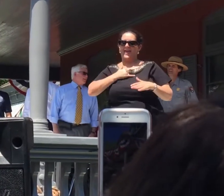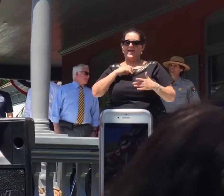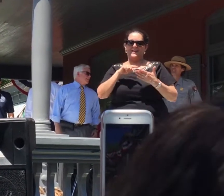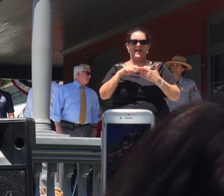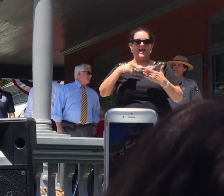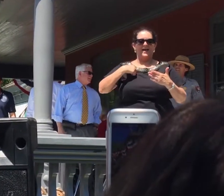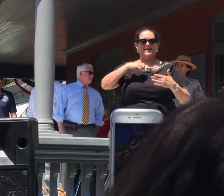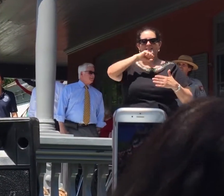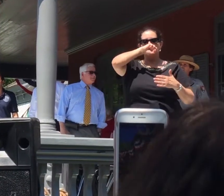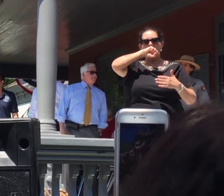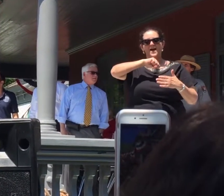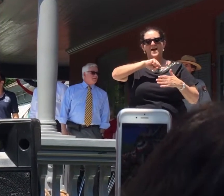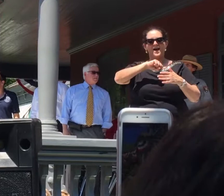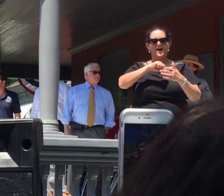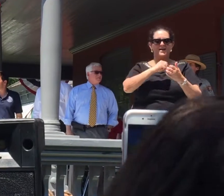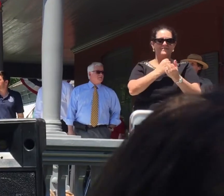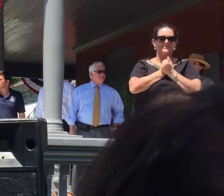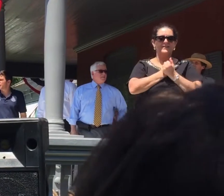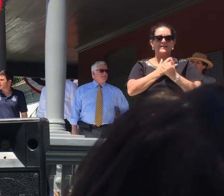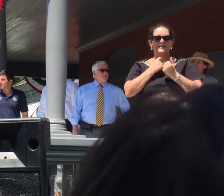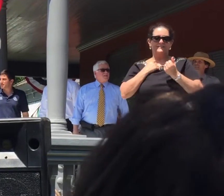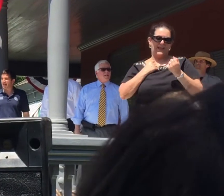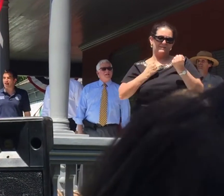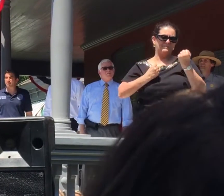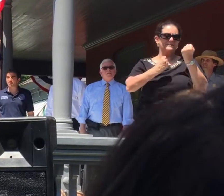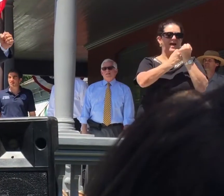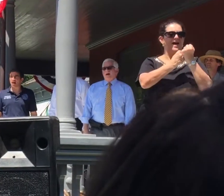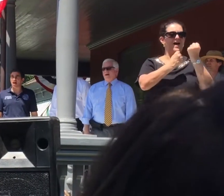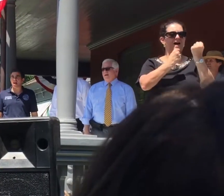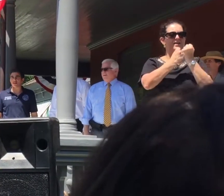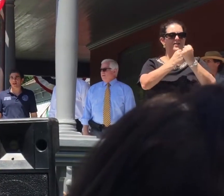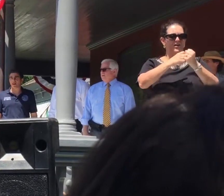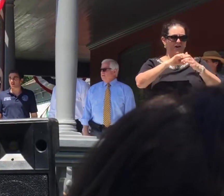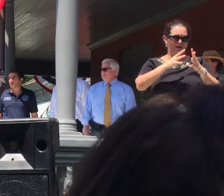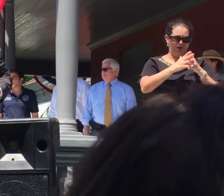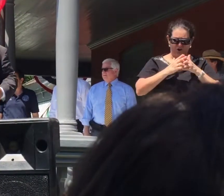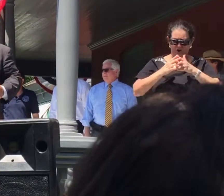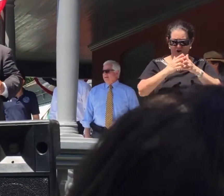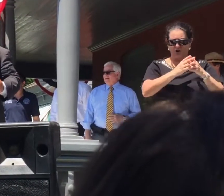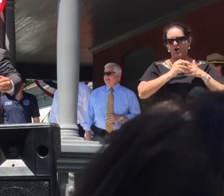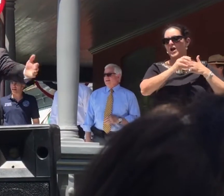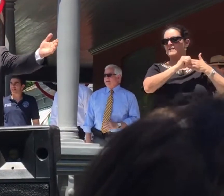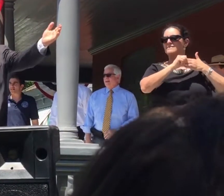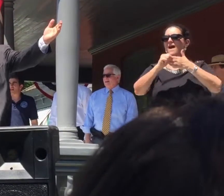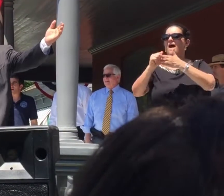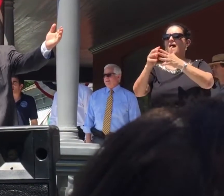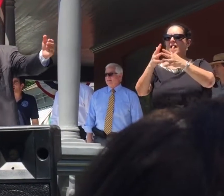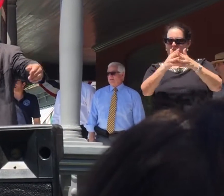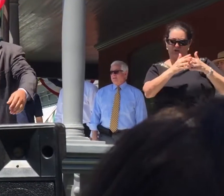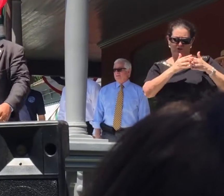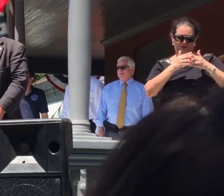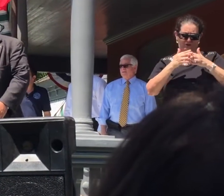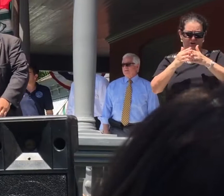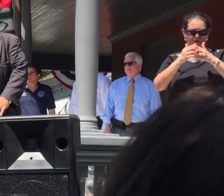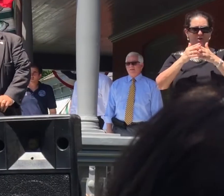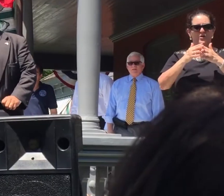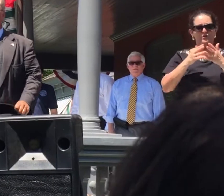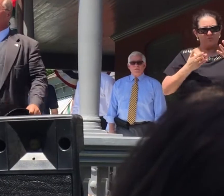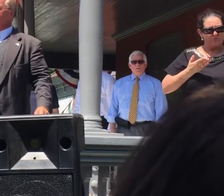Land that I love, stand beside her and guide